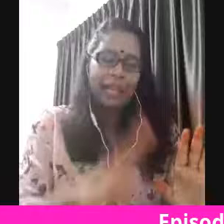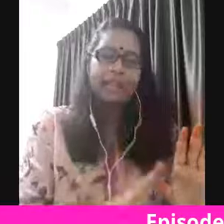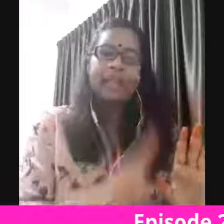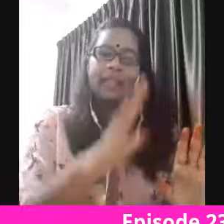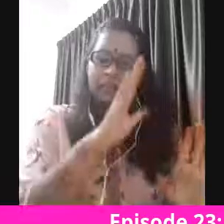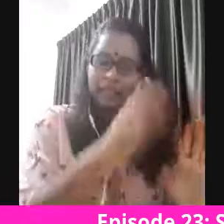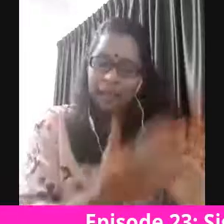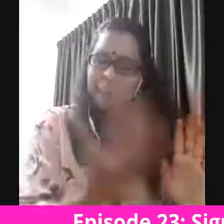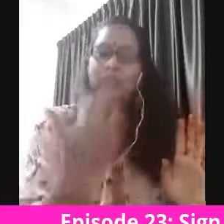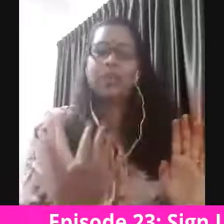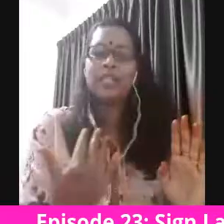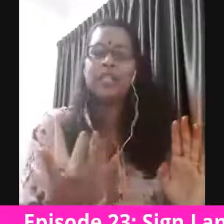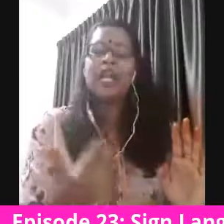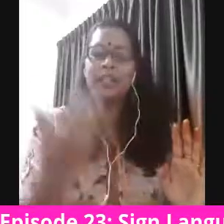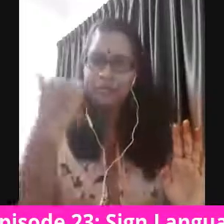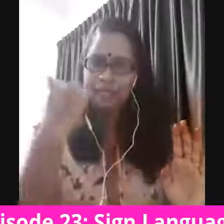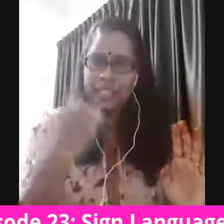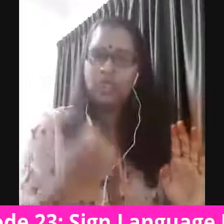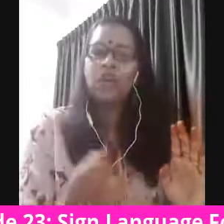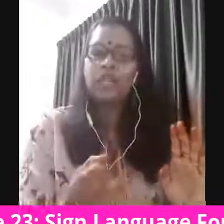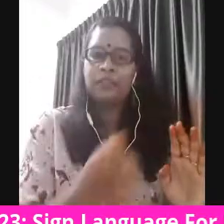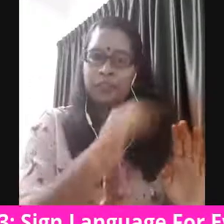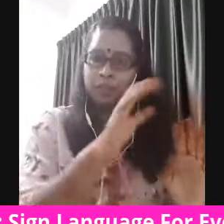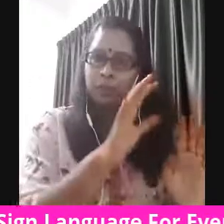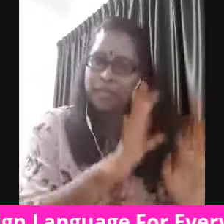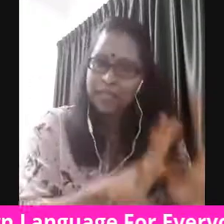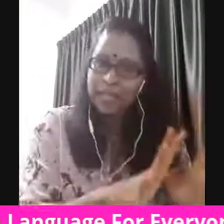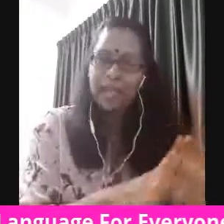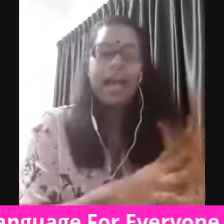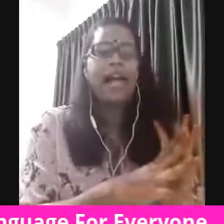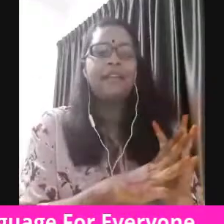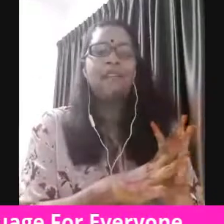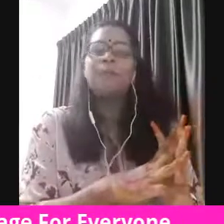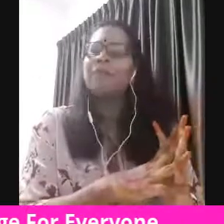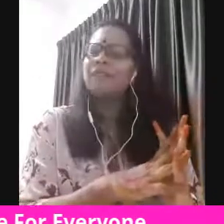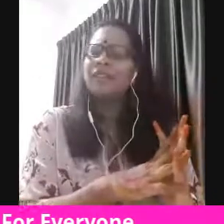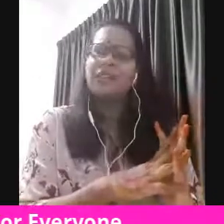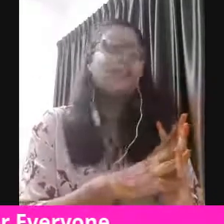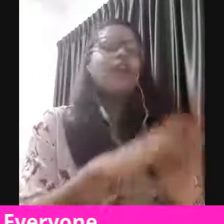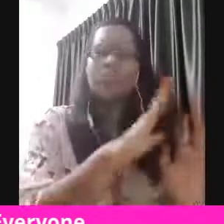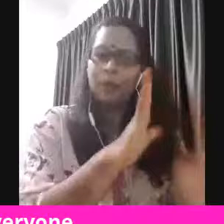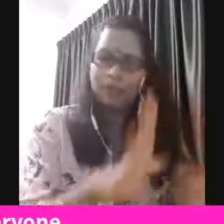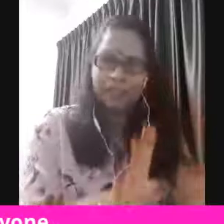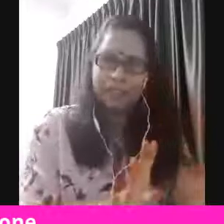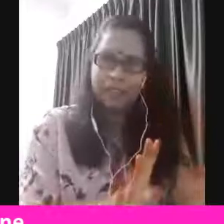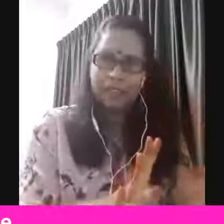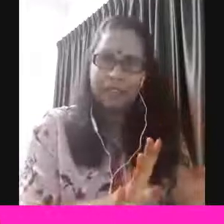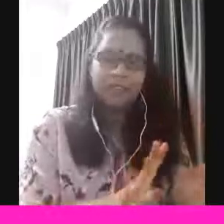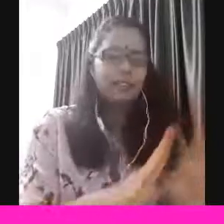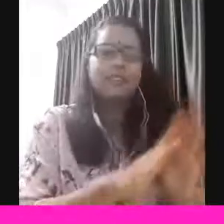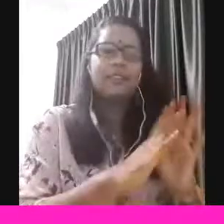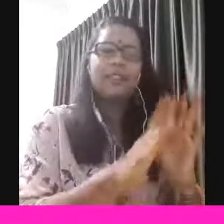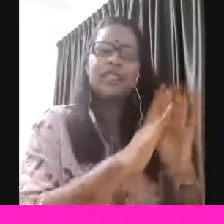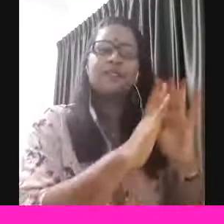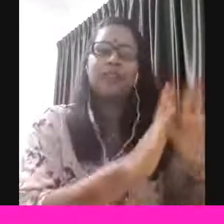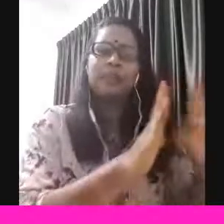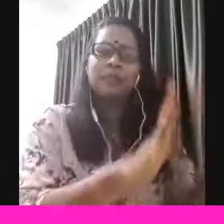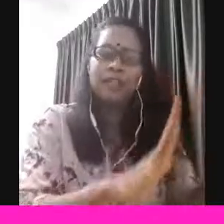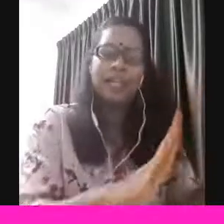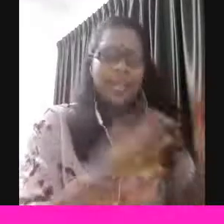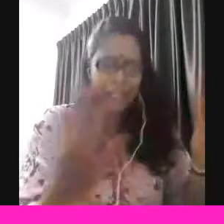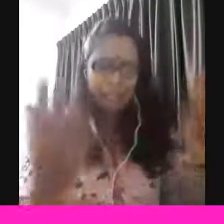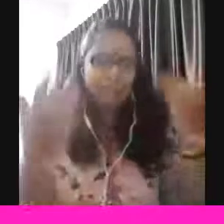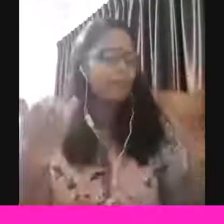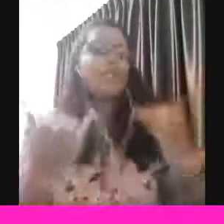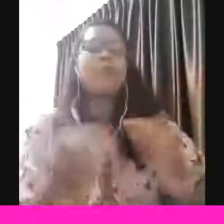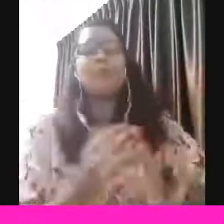Yeah. And then they will come back to us. They will say sorry if they do mistake, and they will forget about it. They will just forget about